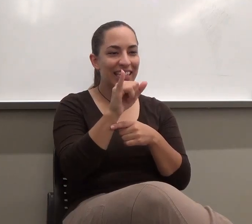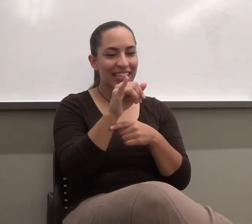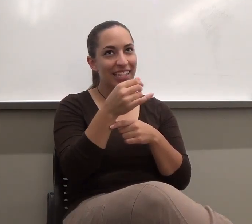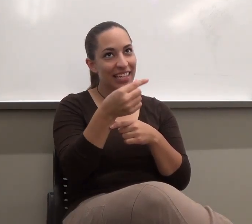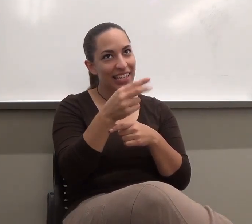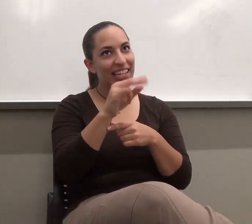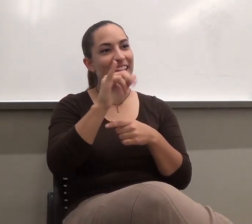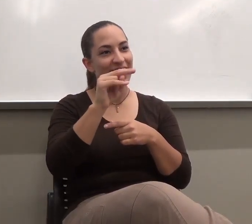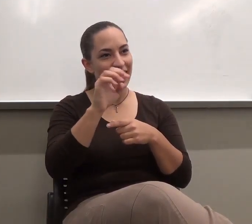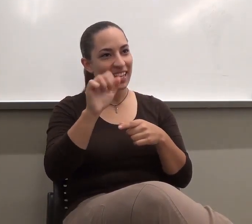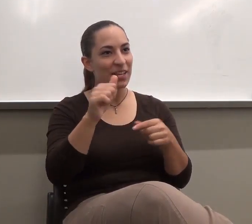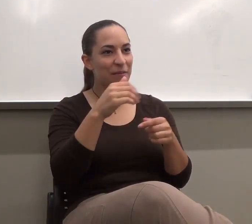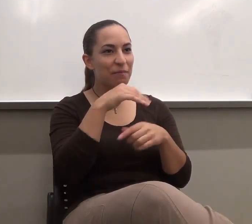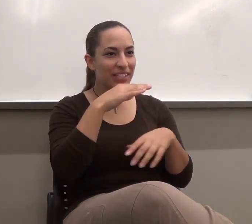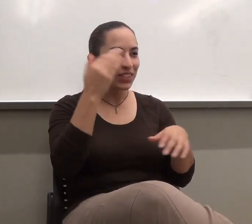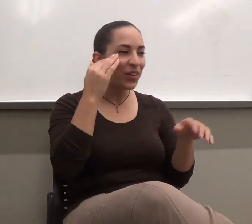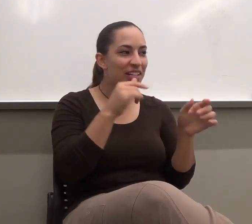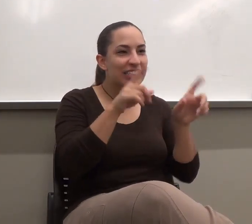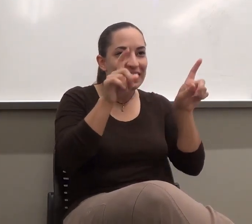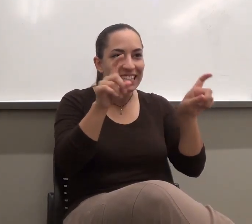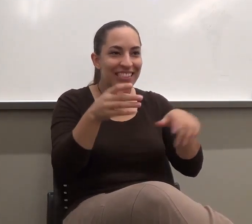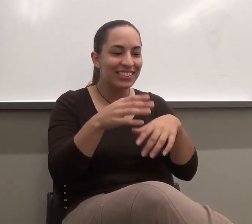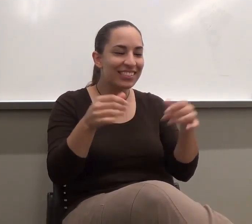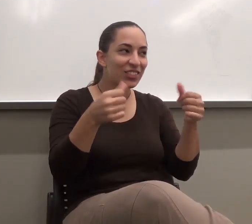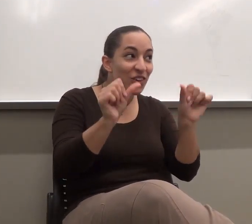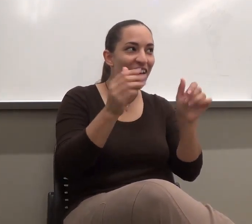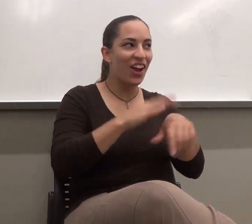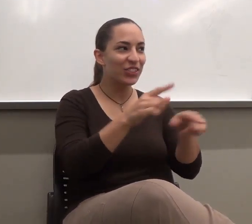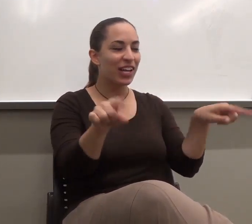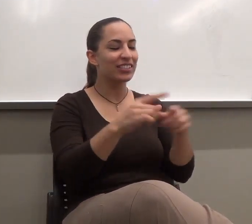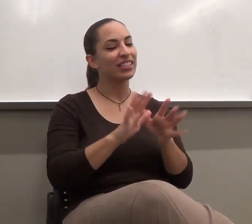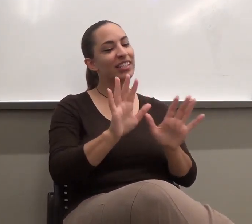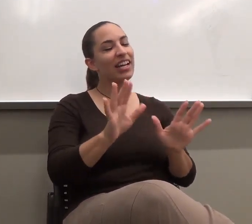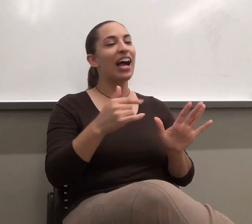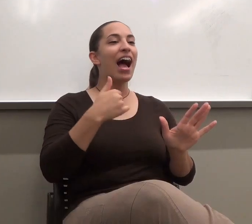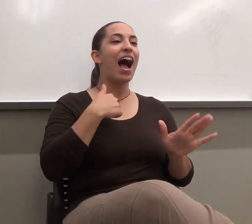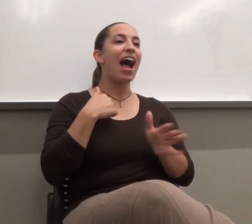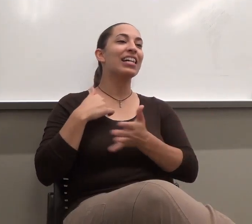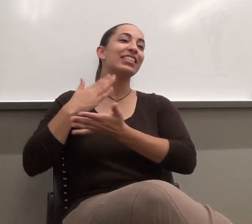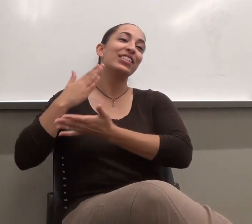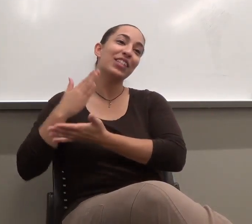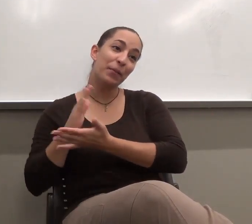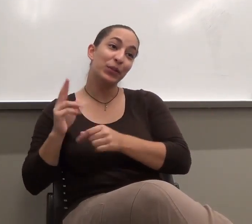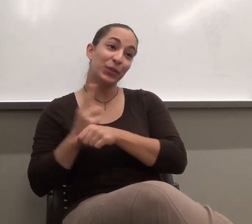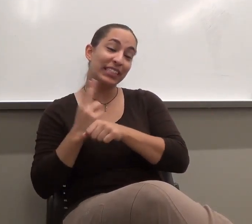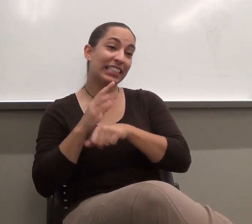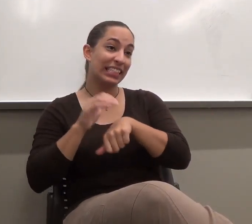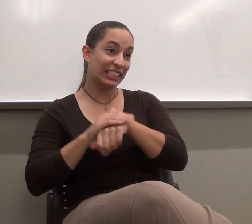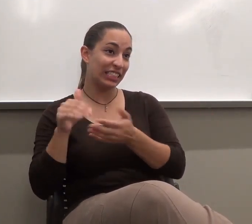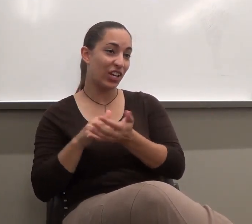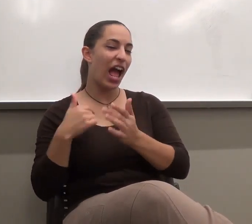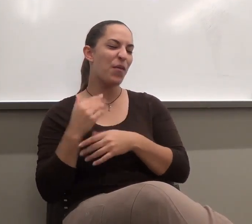I stopped using the English Center stuff. I went back to my old list of